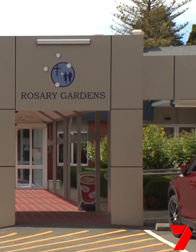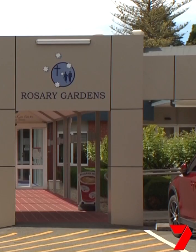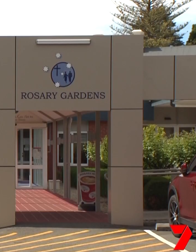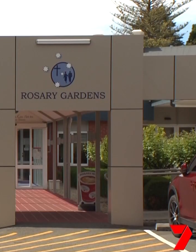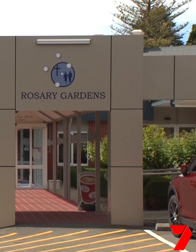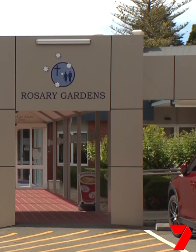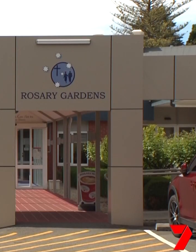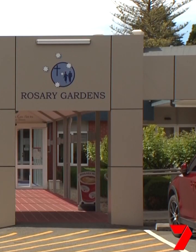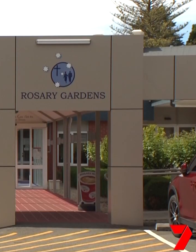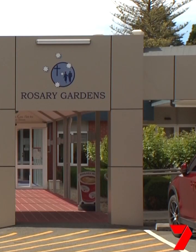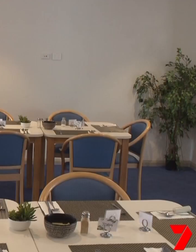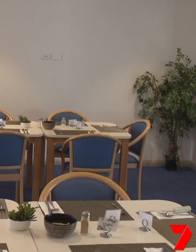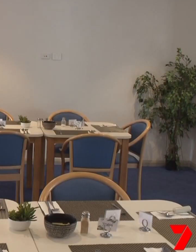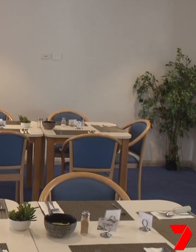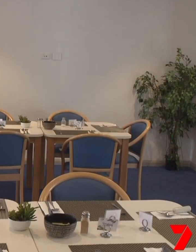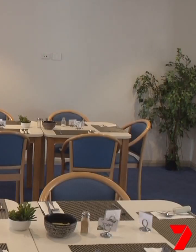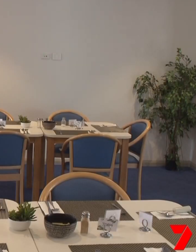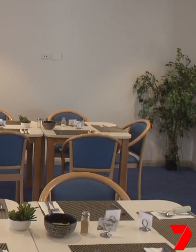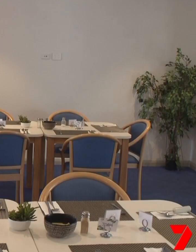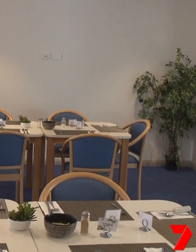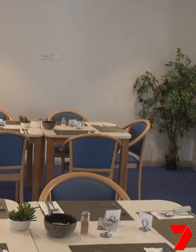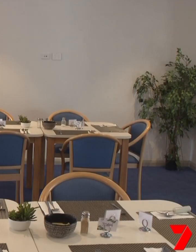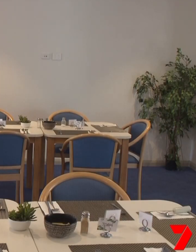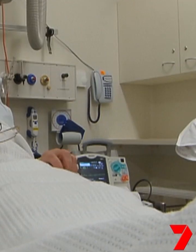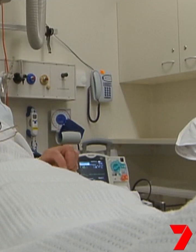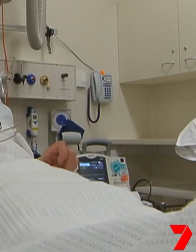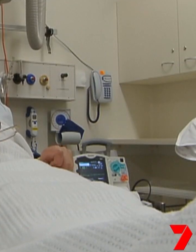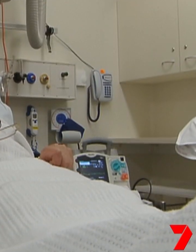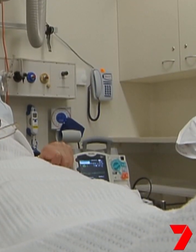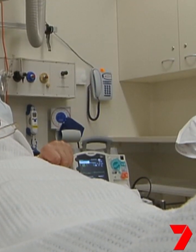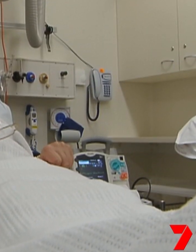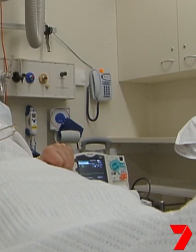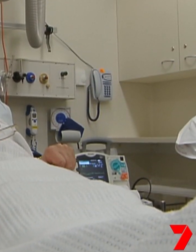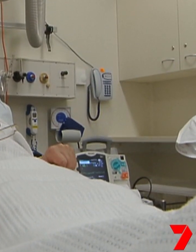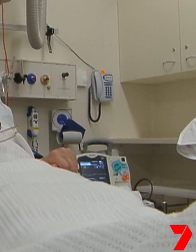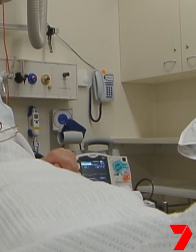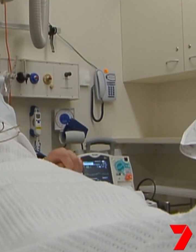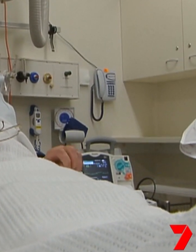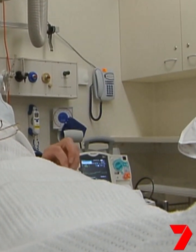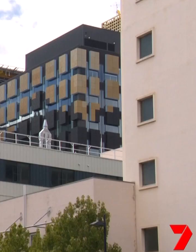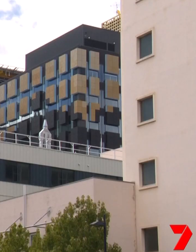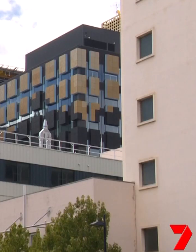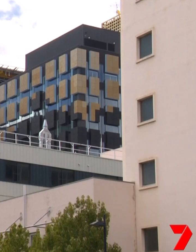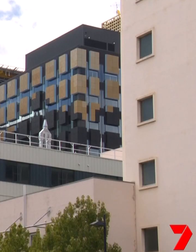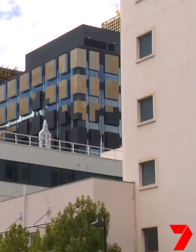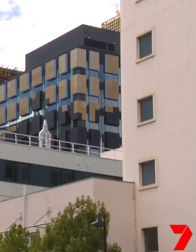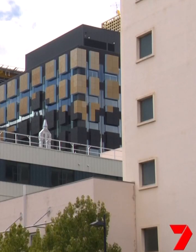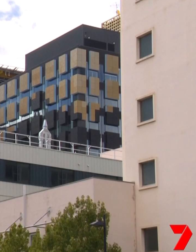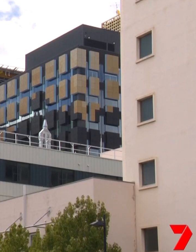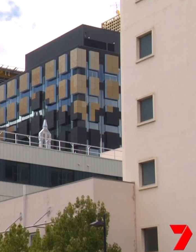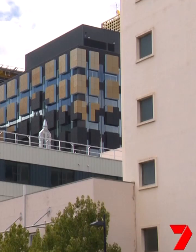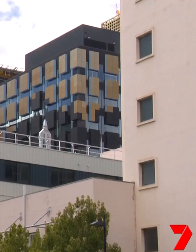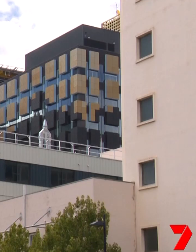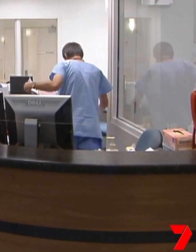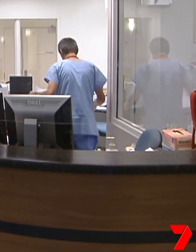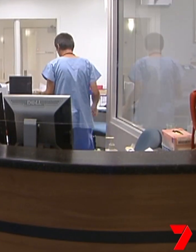communities. The Premier announcing from midday today, hospitals and aged care homes will ban visitors for at least 2 weeks. There are